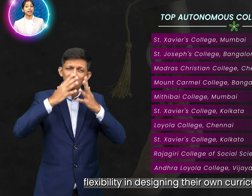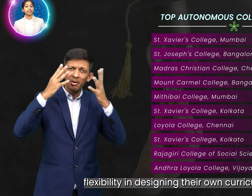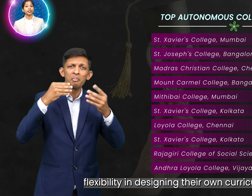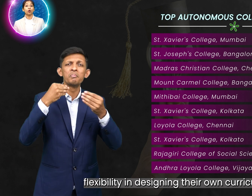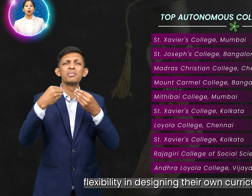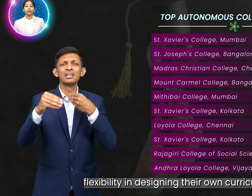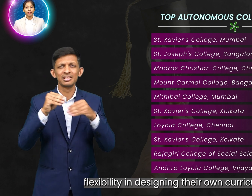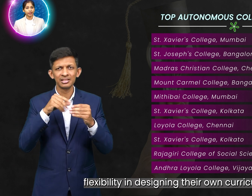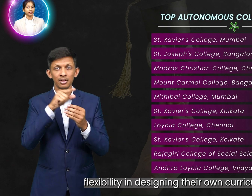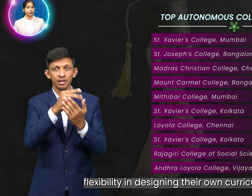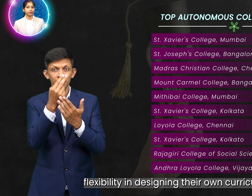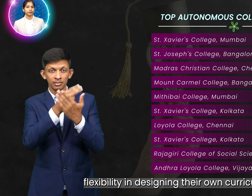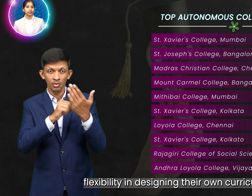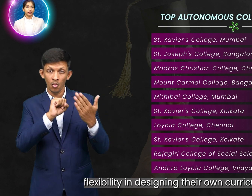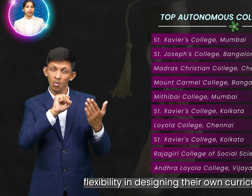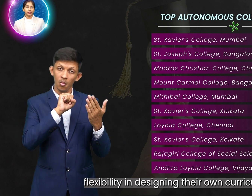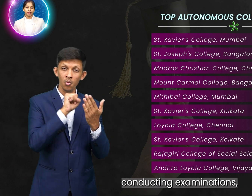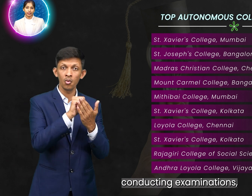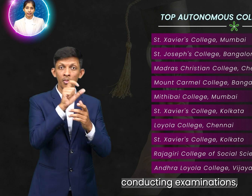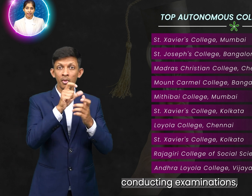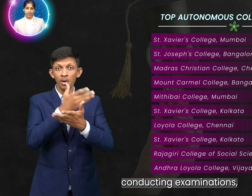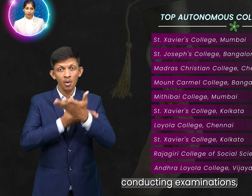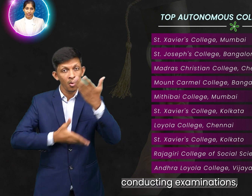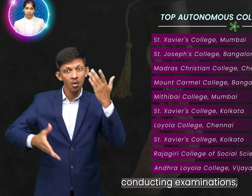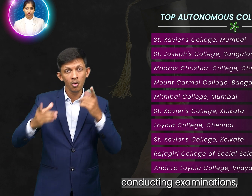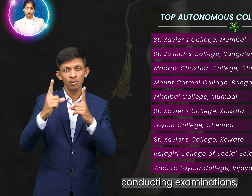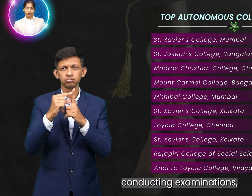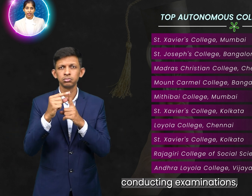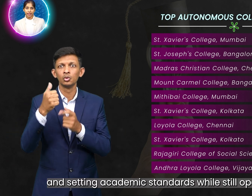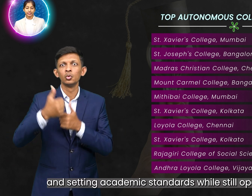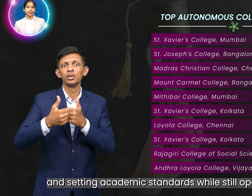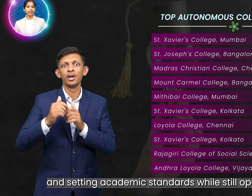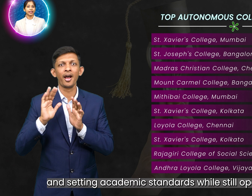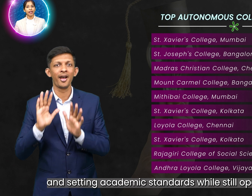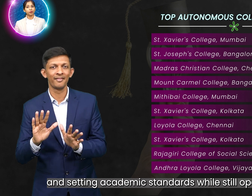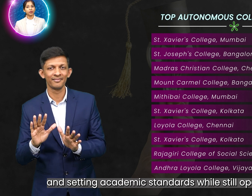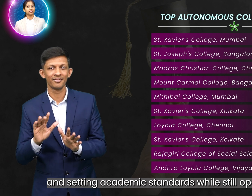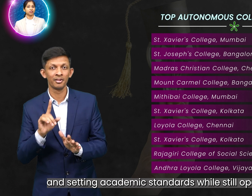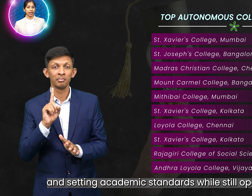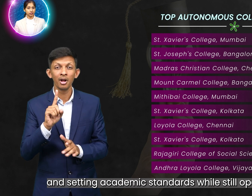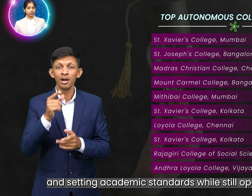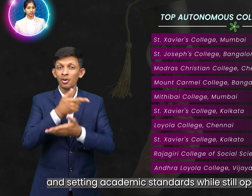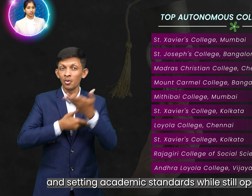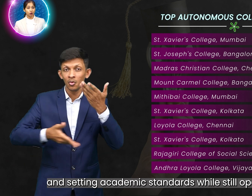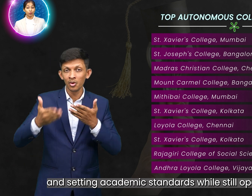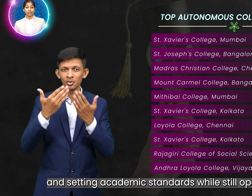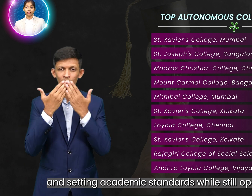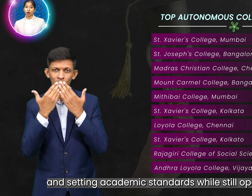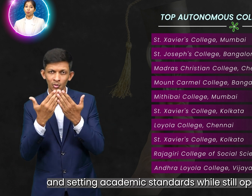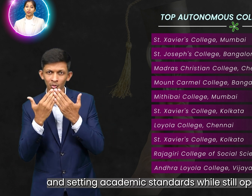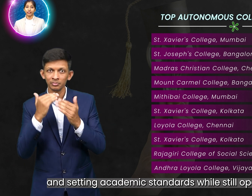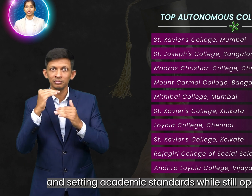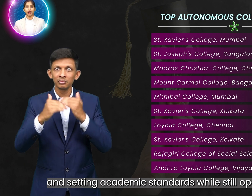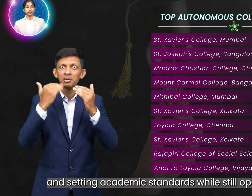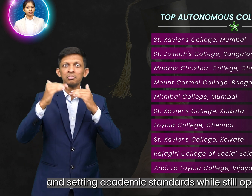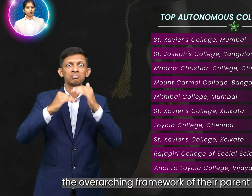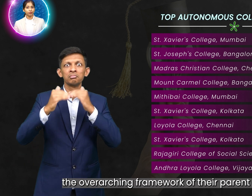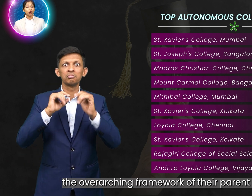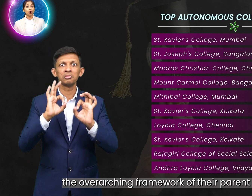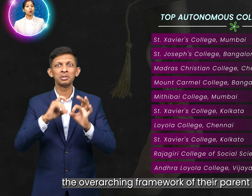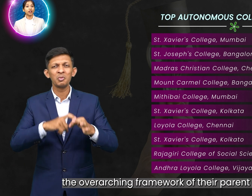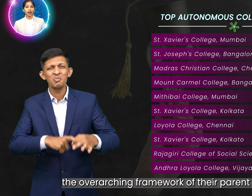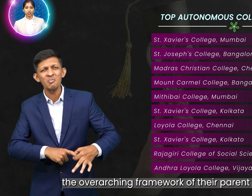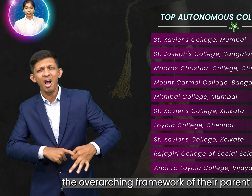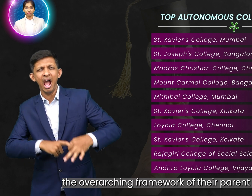in designing their own curriculum, conducting examinations, and setting academic standards while still operating under